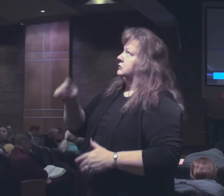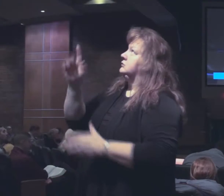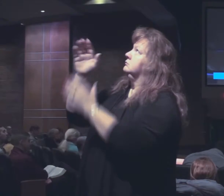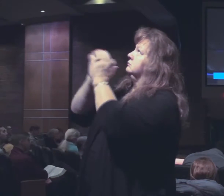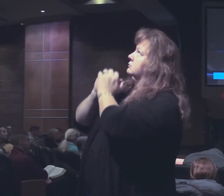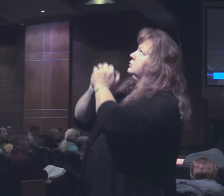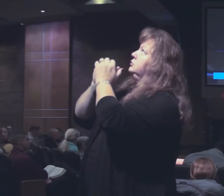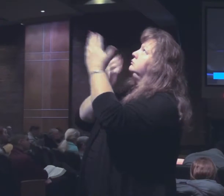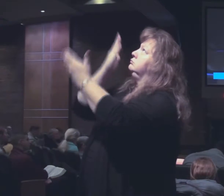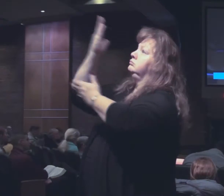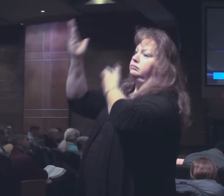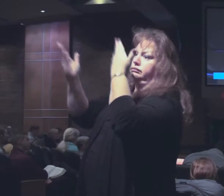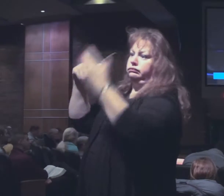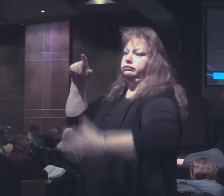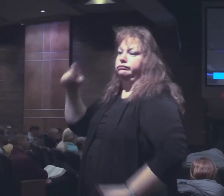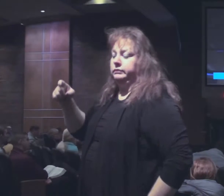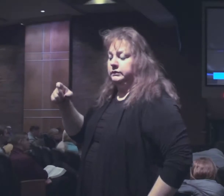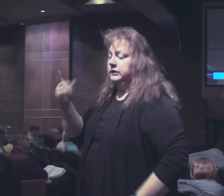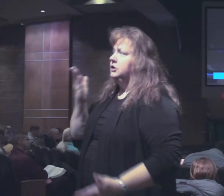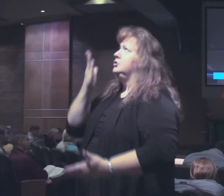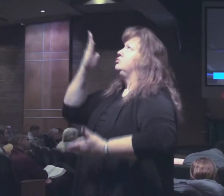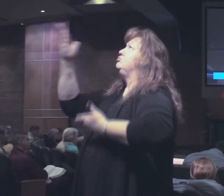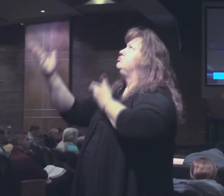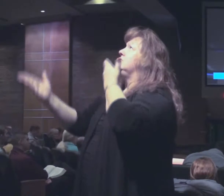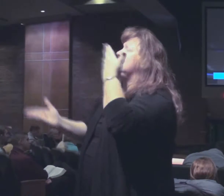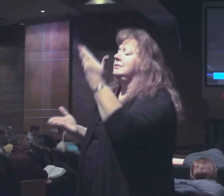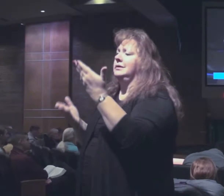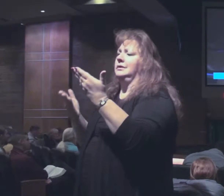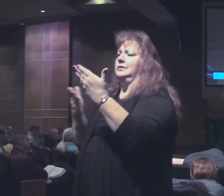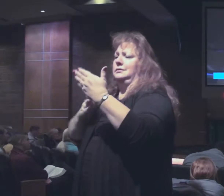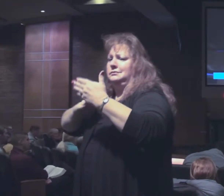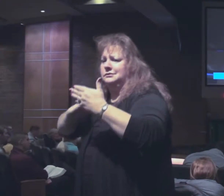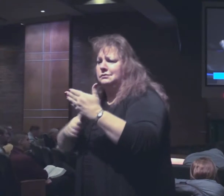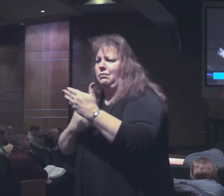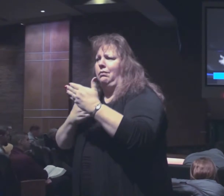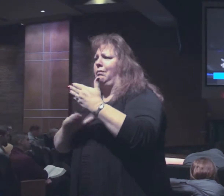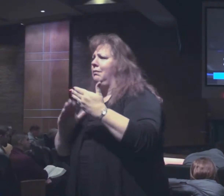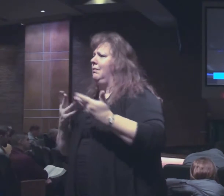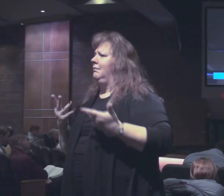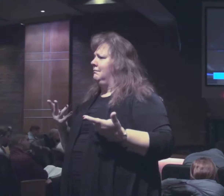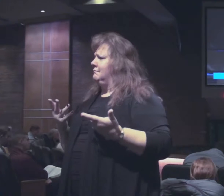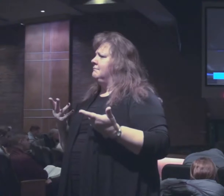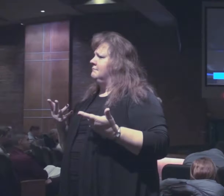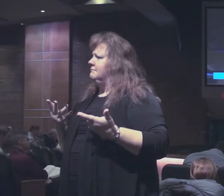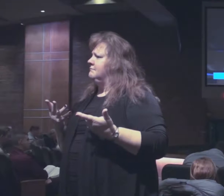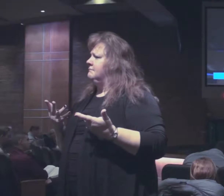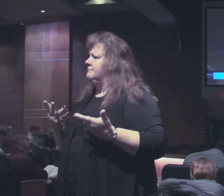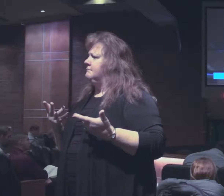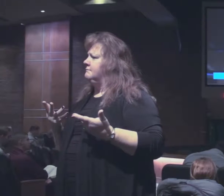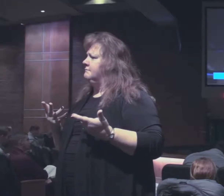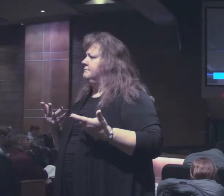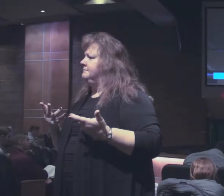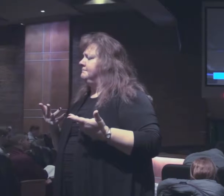and the Colossians, of singing hymns and spiritual songs and the Psalms,